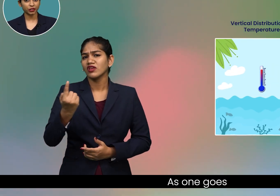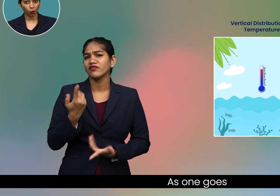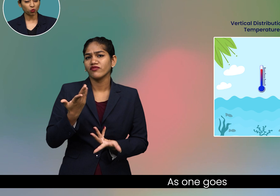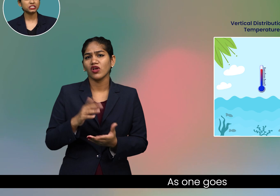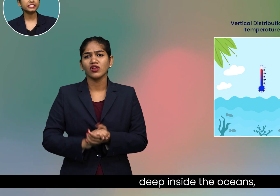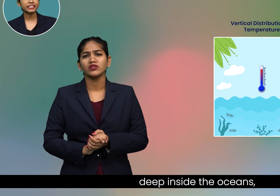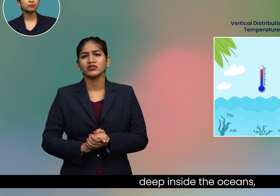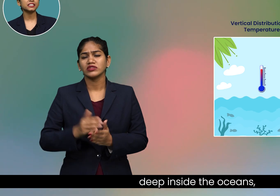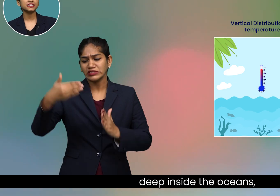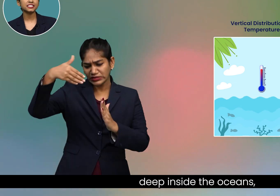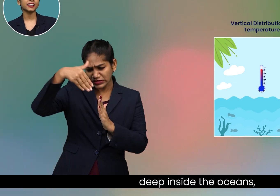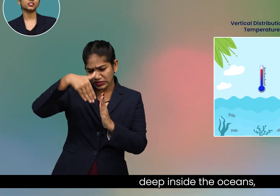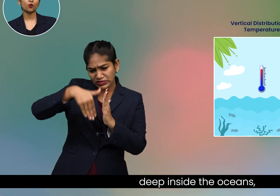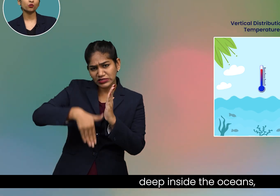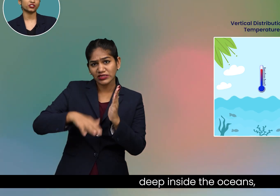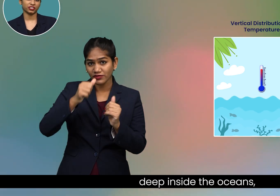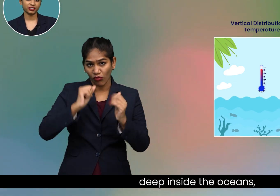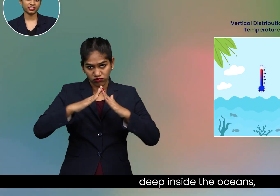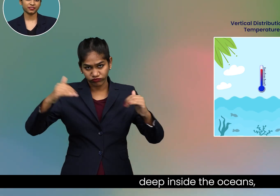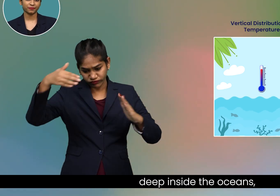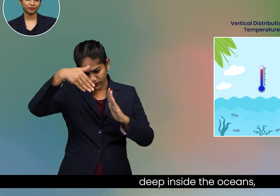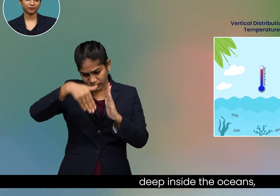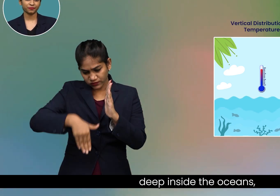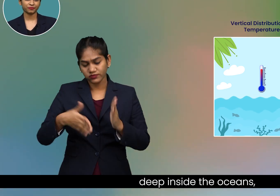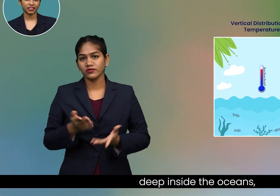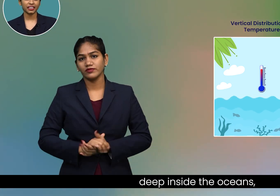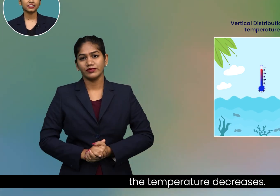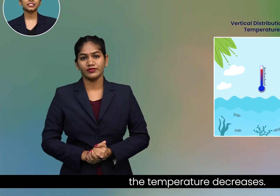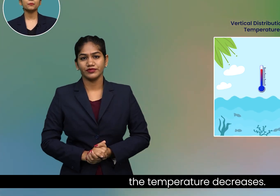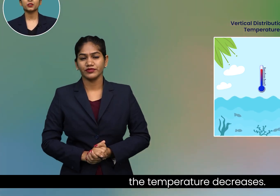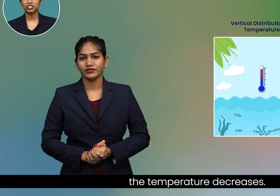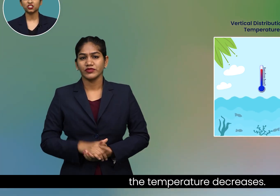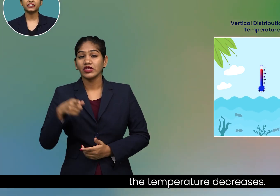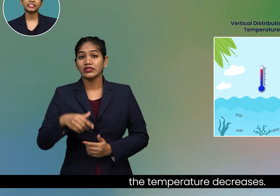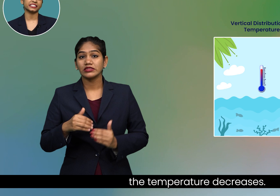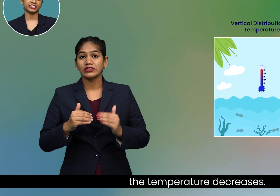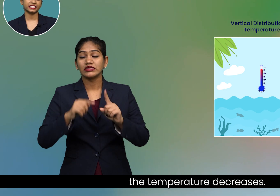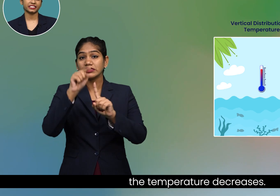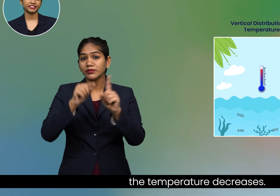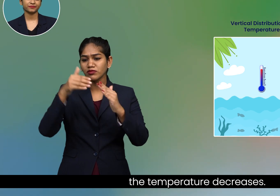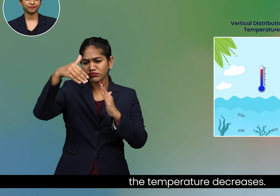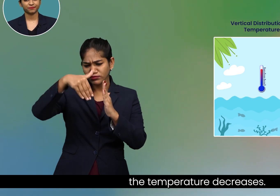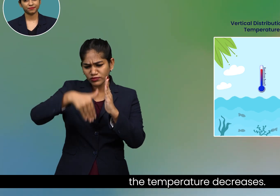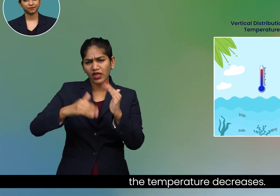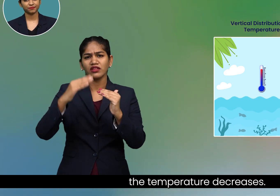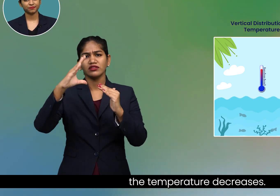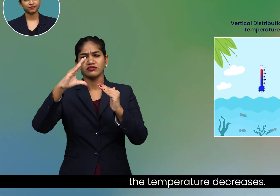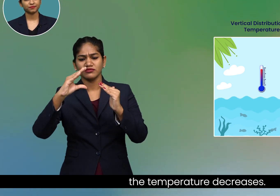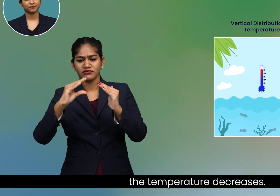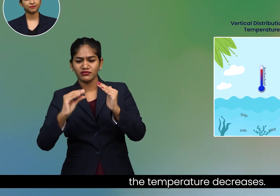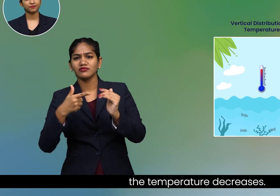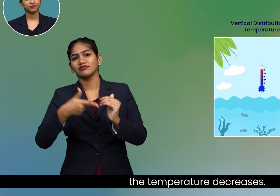As one goes deep inside the oceans, the temperature decreases.